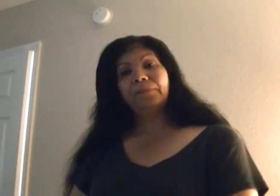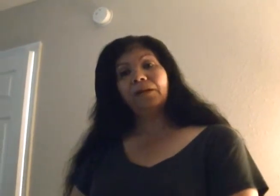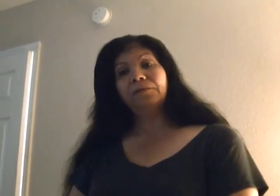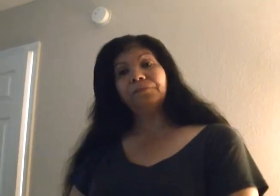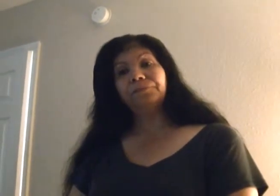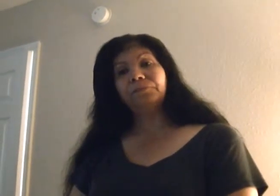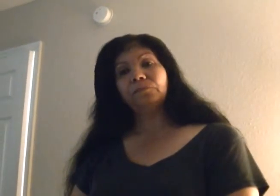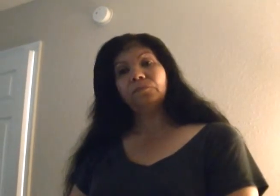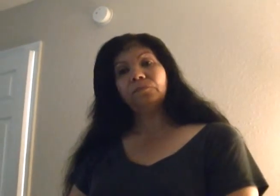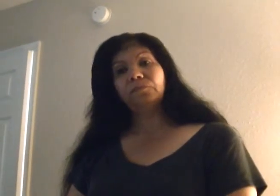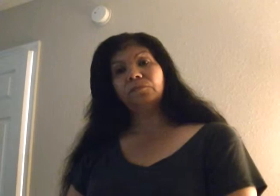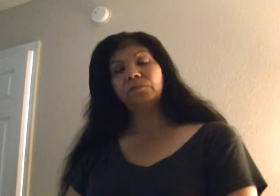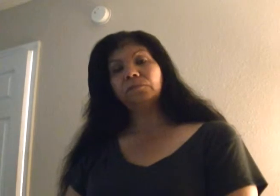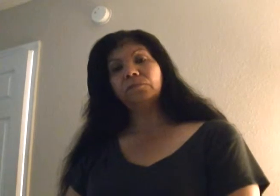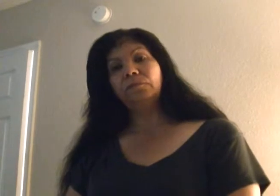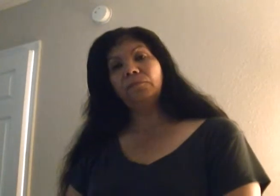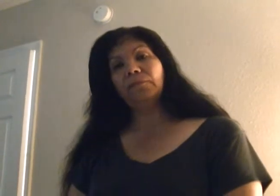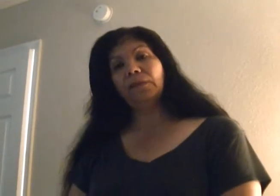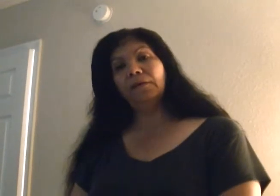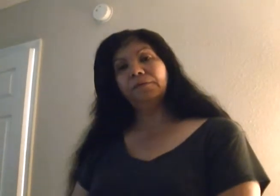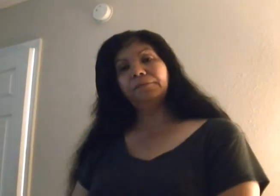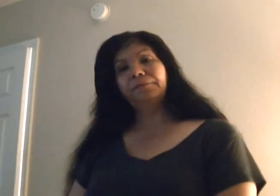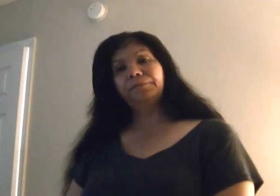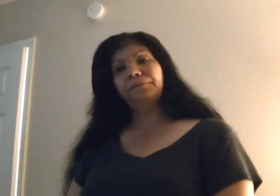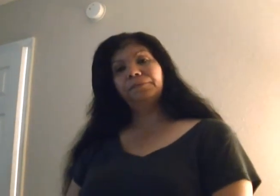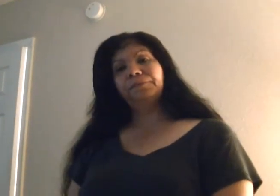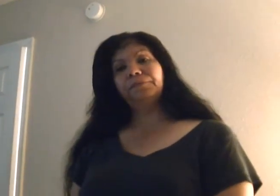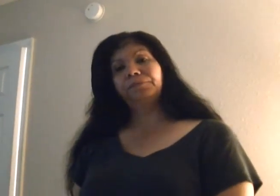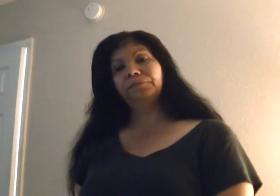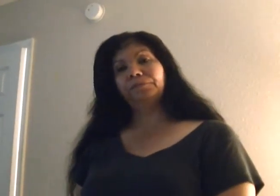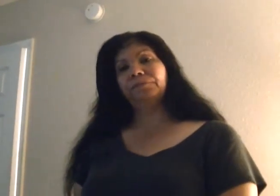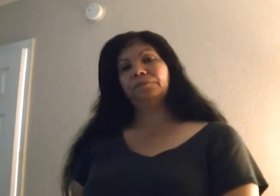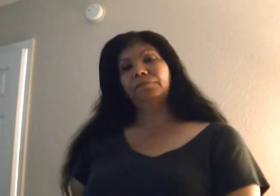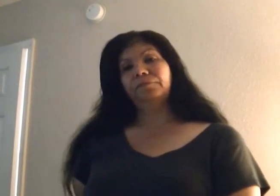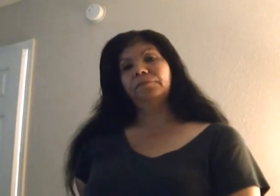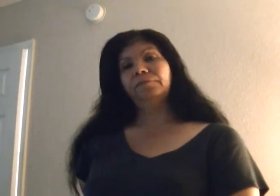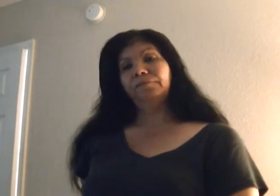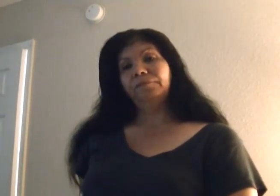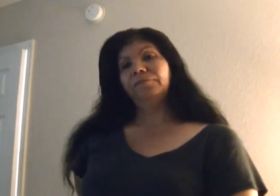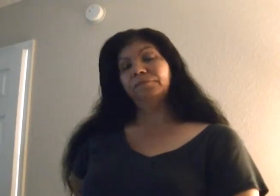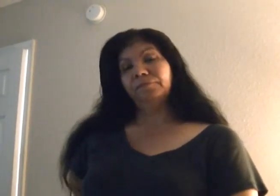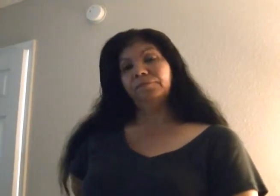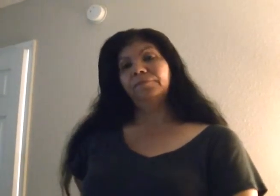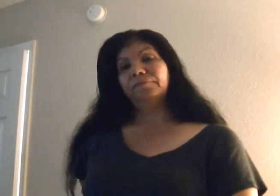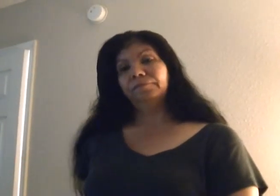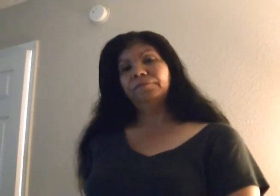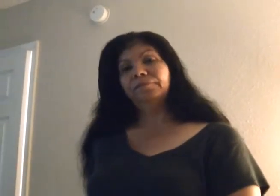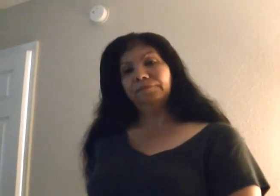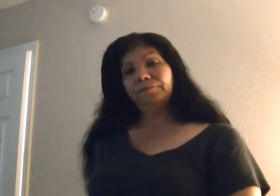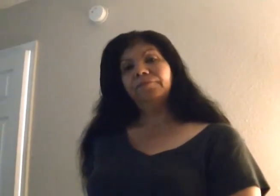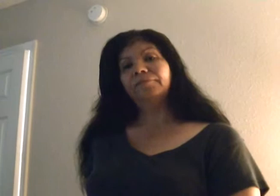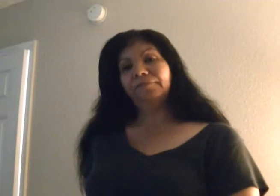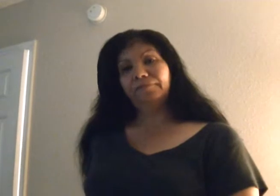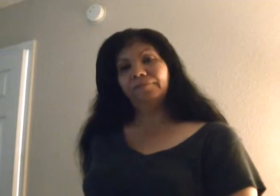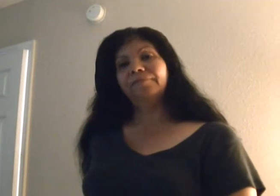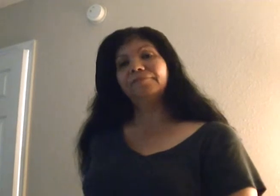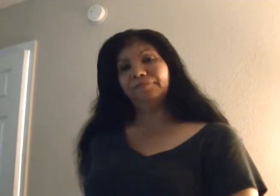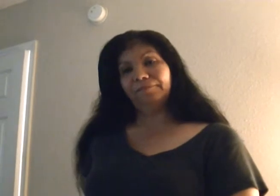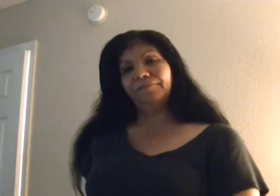John, the 1 John chapter 1, verse 7. But if we walk in the light as He is in the light, we have fellowship